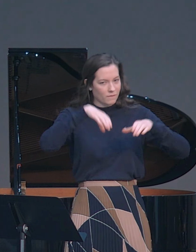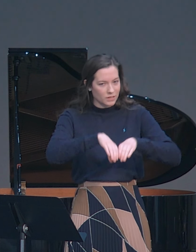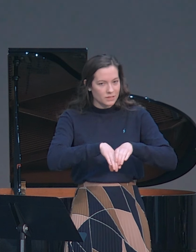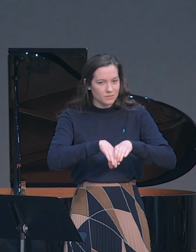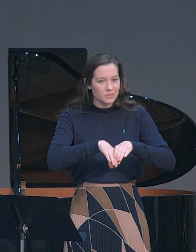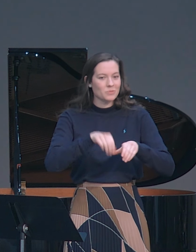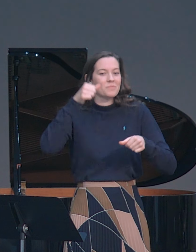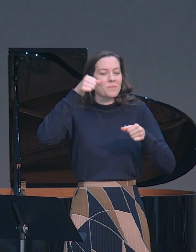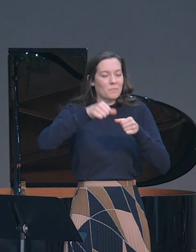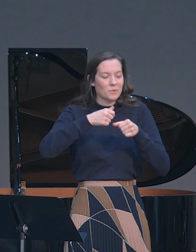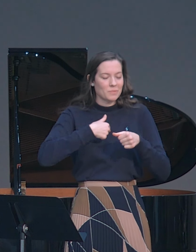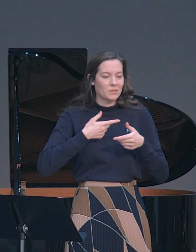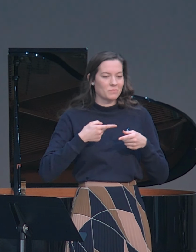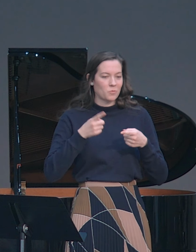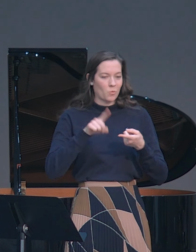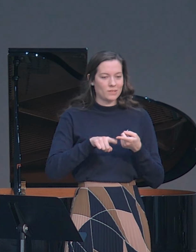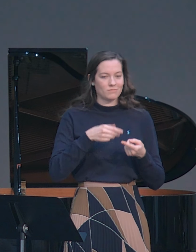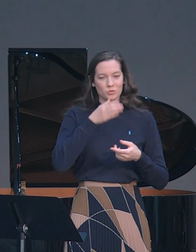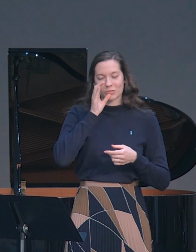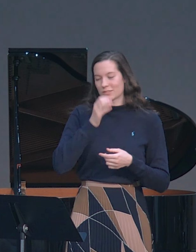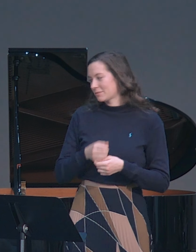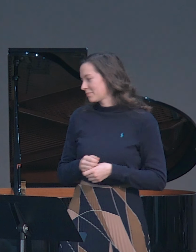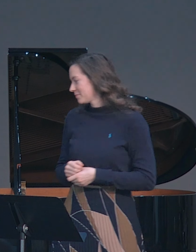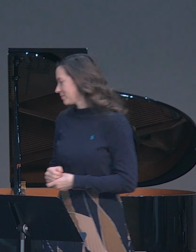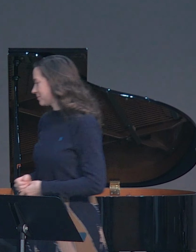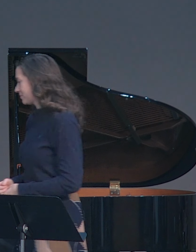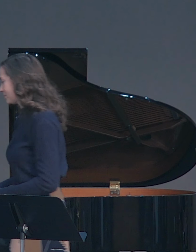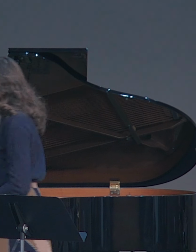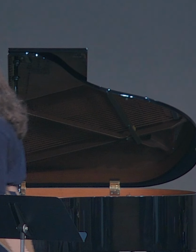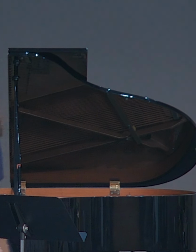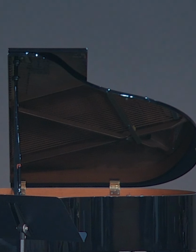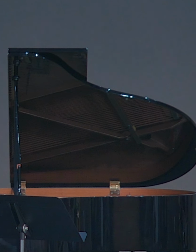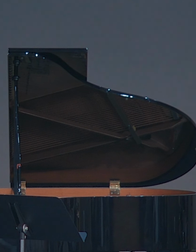in remembrance of me." Let's drink together this morning.